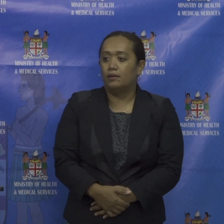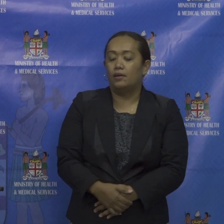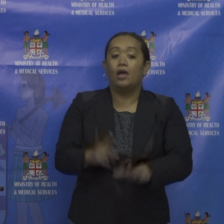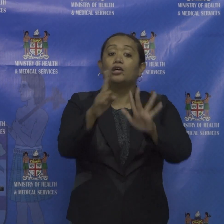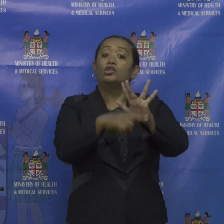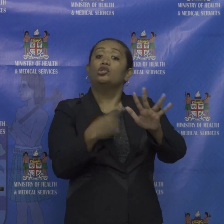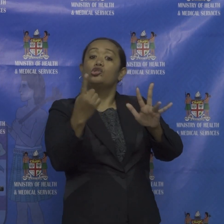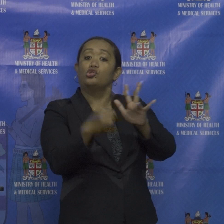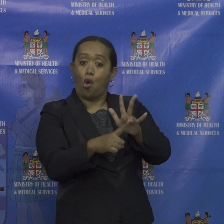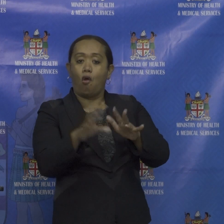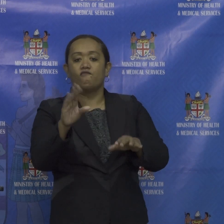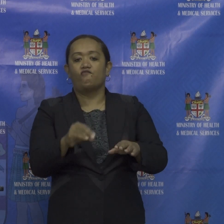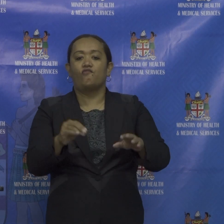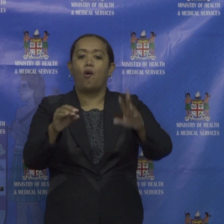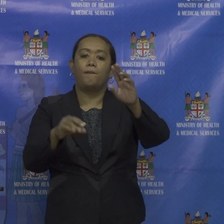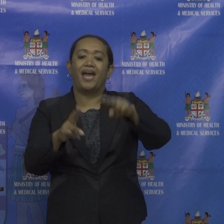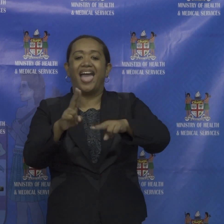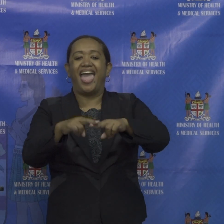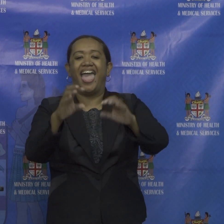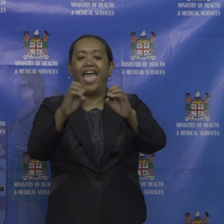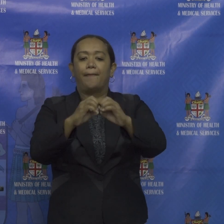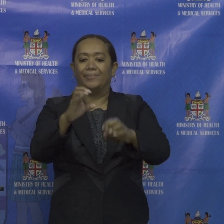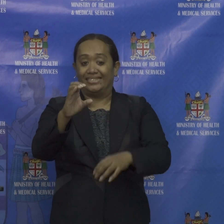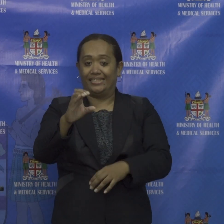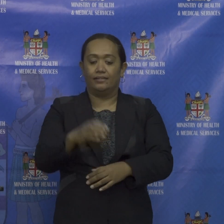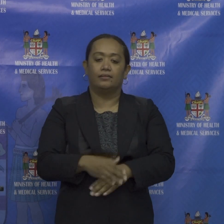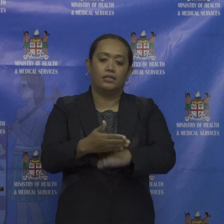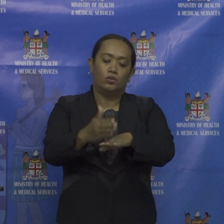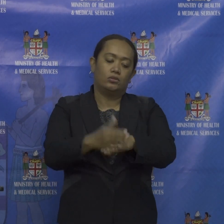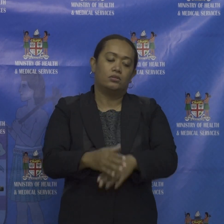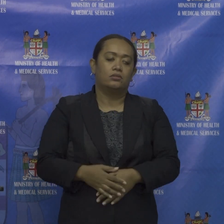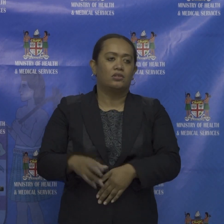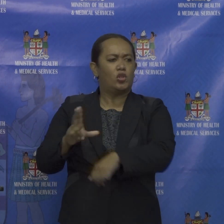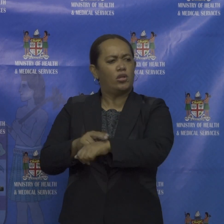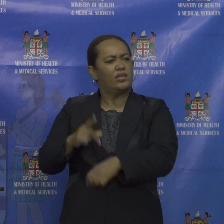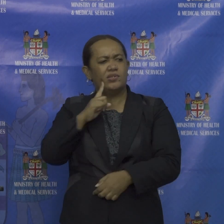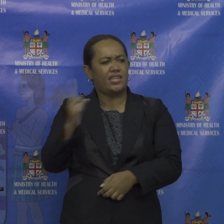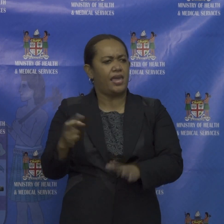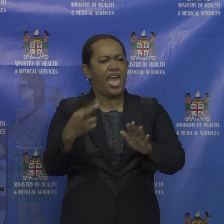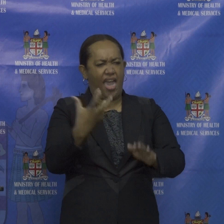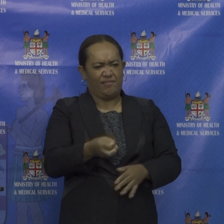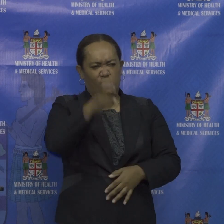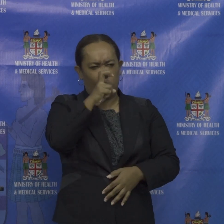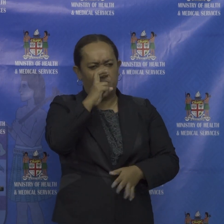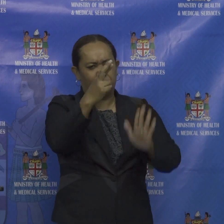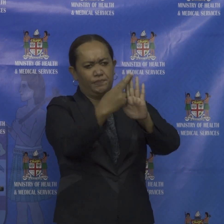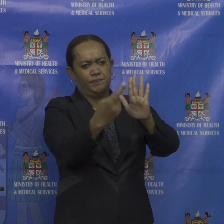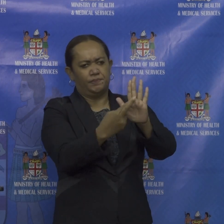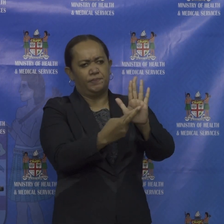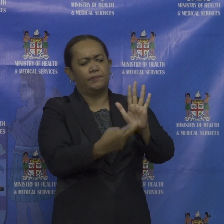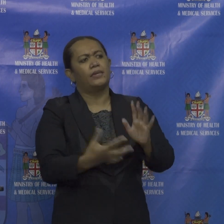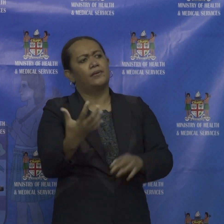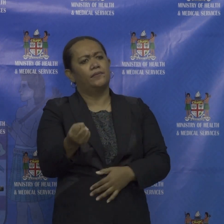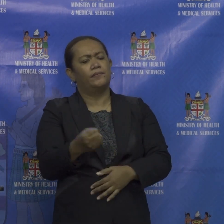Jose Nanunga from FBC News. Dr. Fong, I understand that you've highlighted some restrictions. In regards